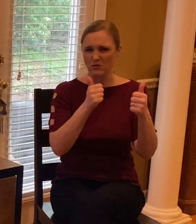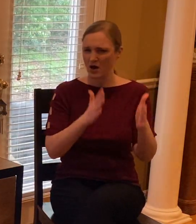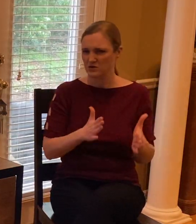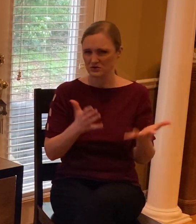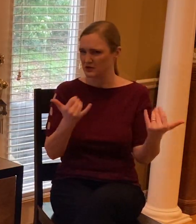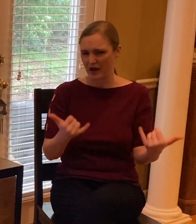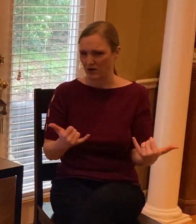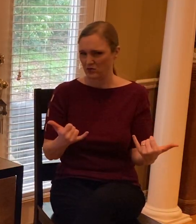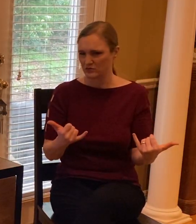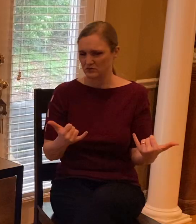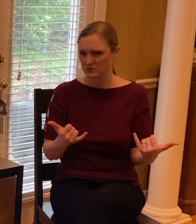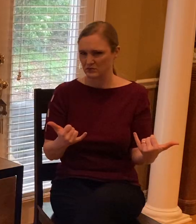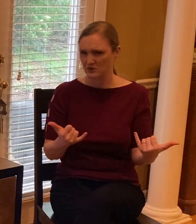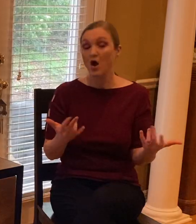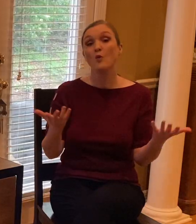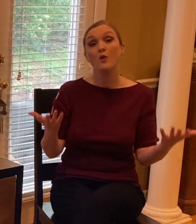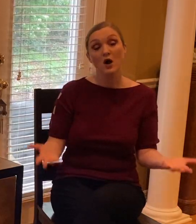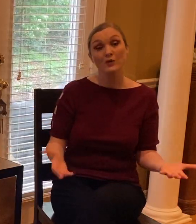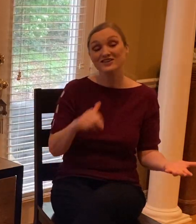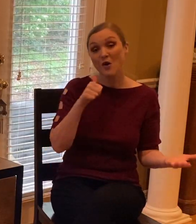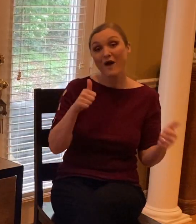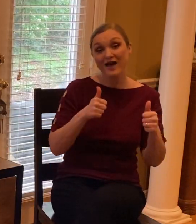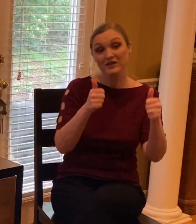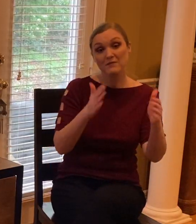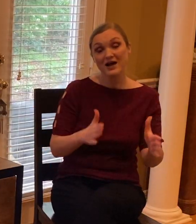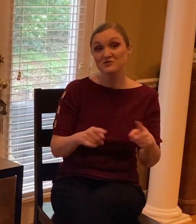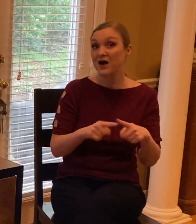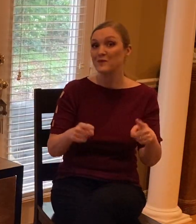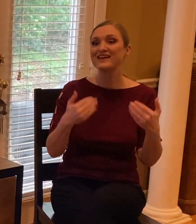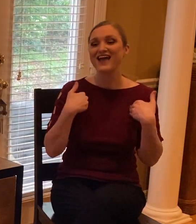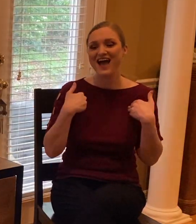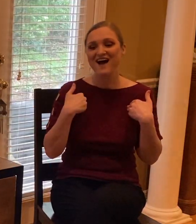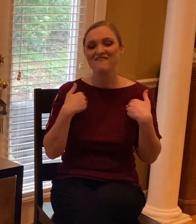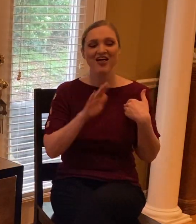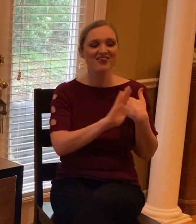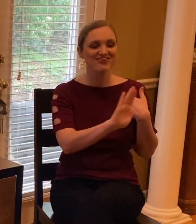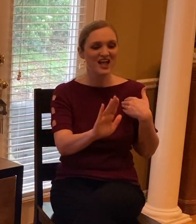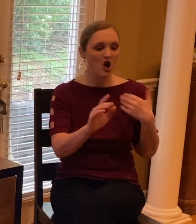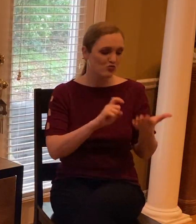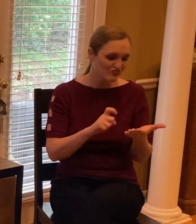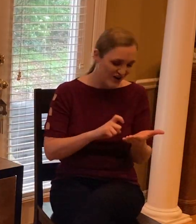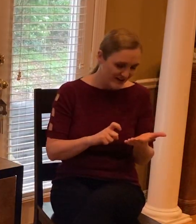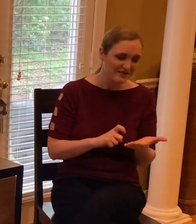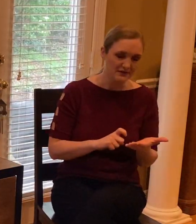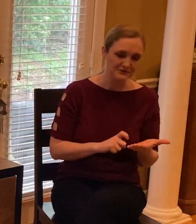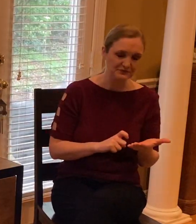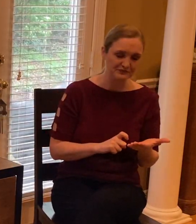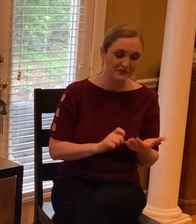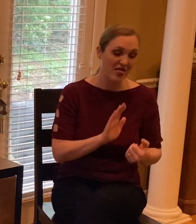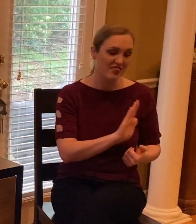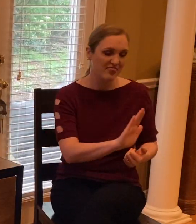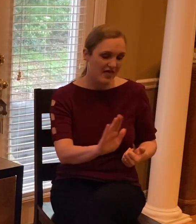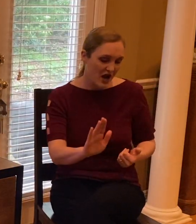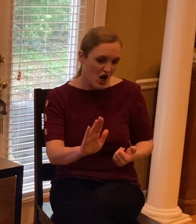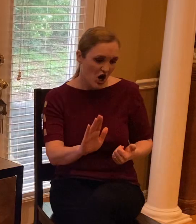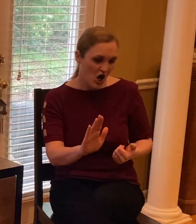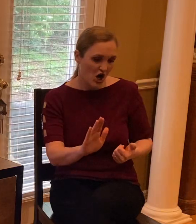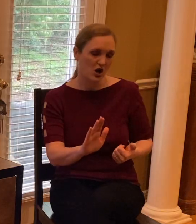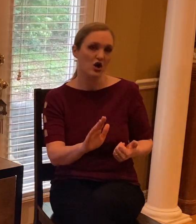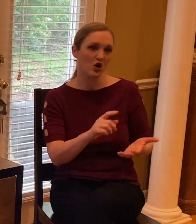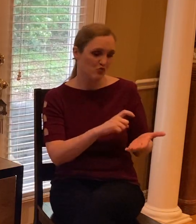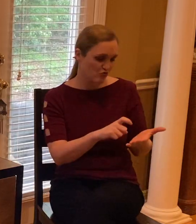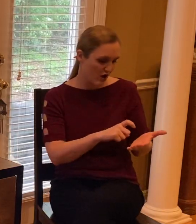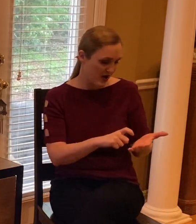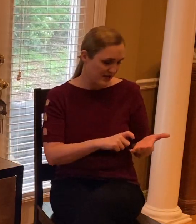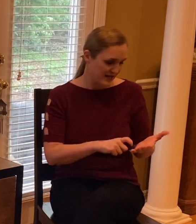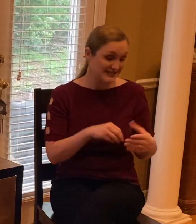Well, we don't have the apostles, but we have the apostles' writings. We have their recordings in